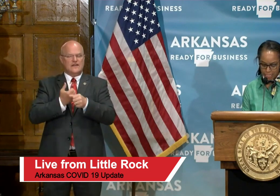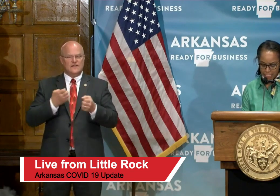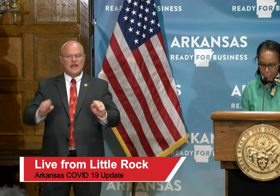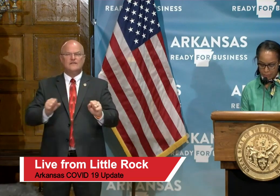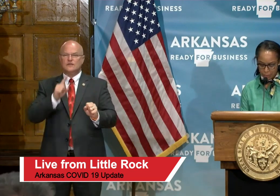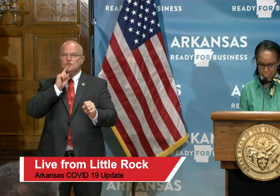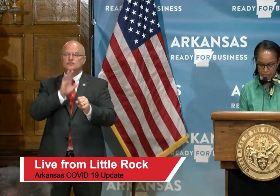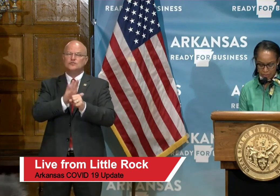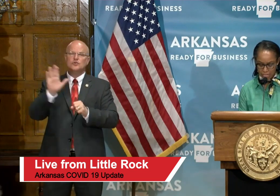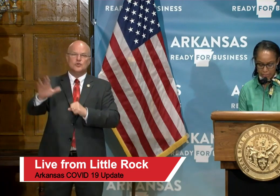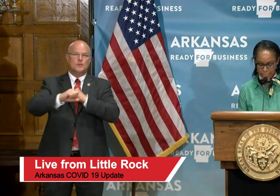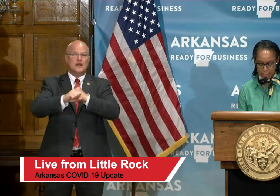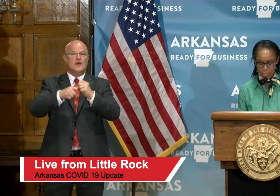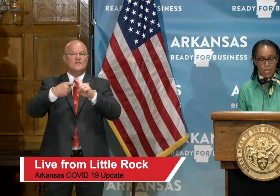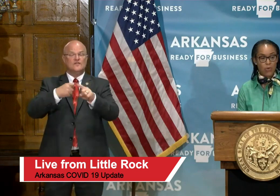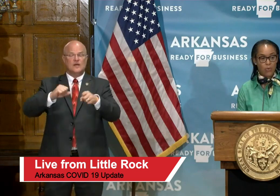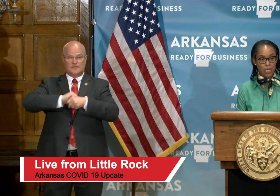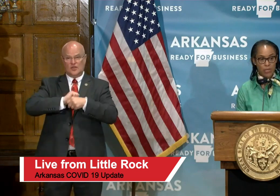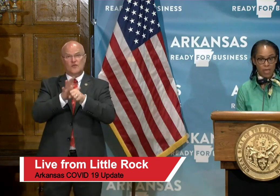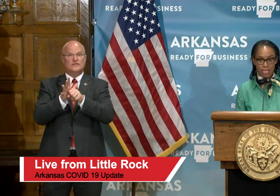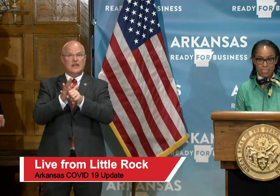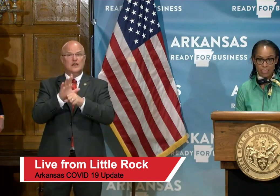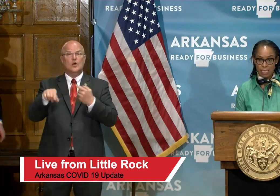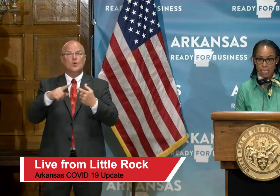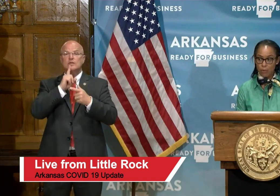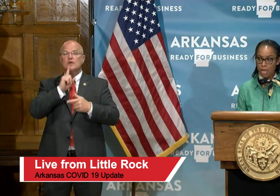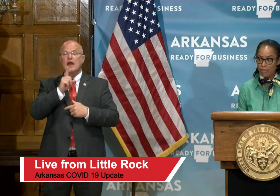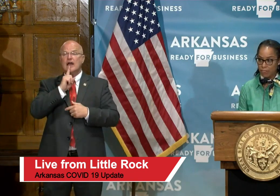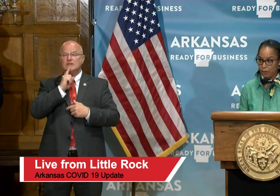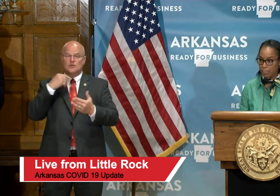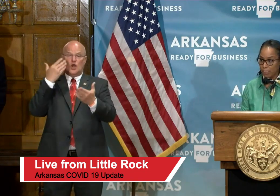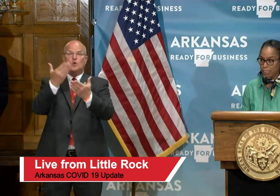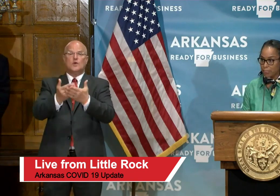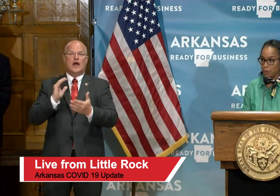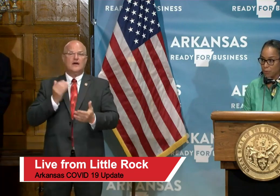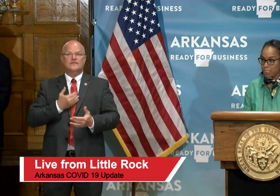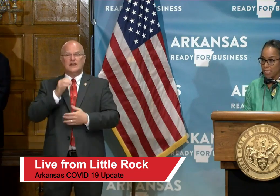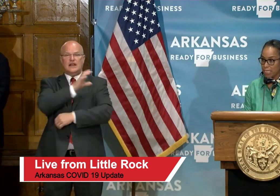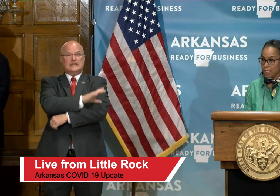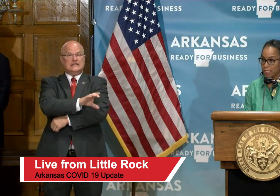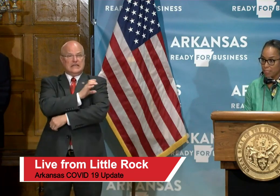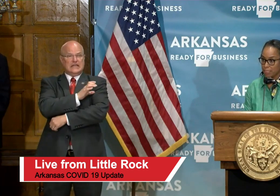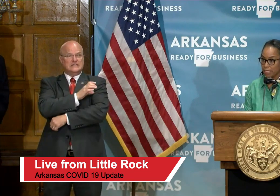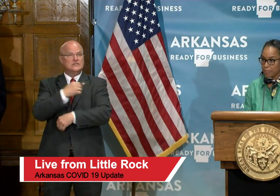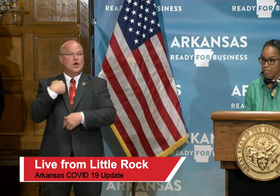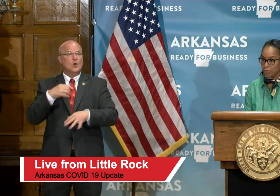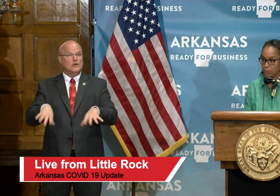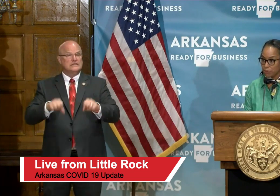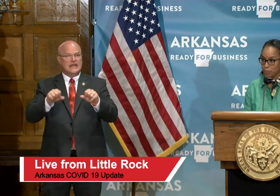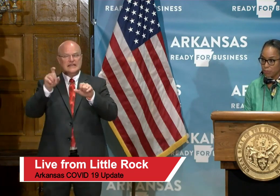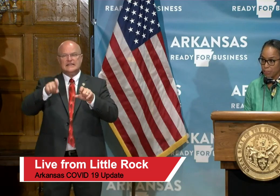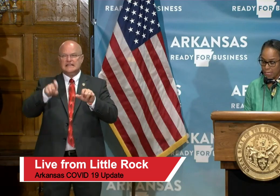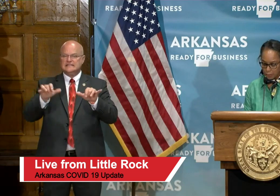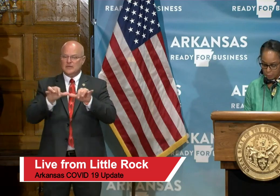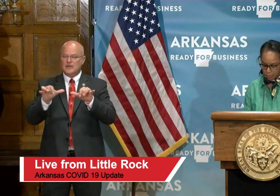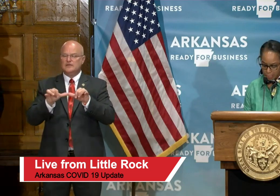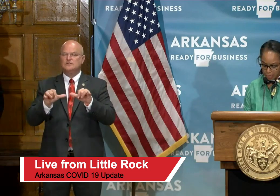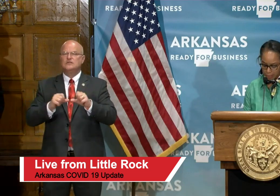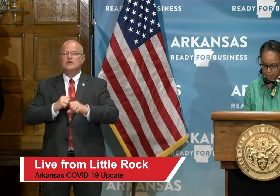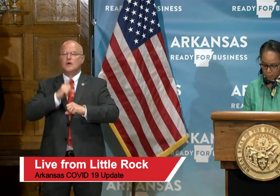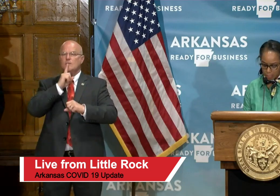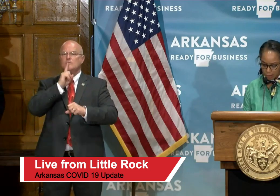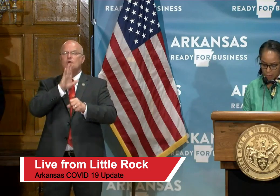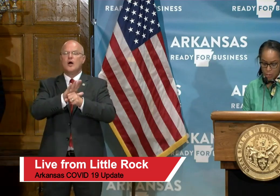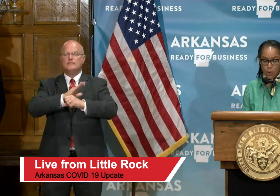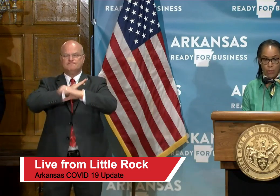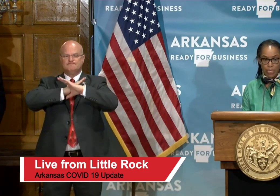your protection from this virus when you actually arrive at our clinic. So we're taking the necessary measures to ensure that you're